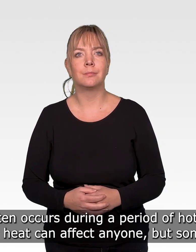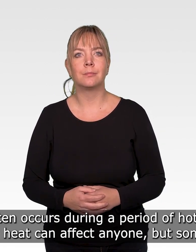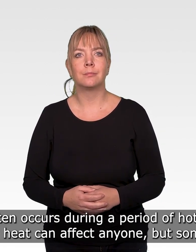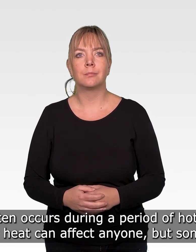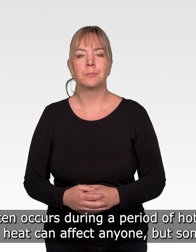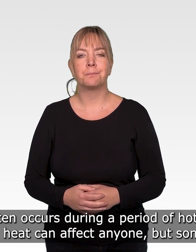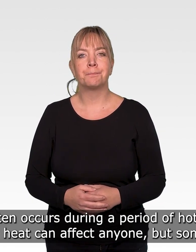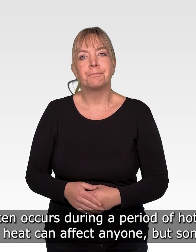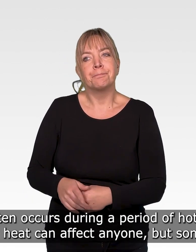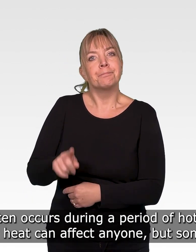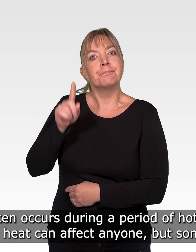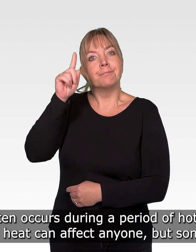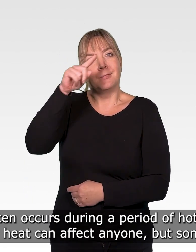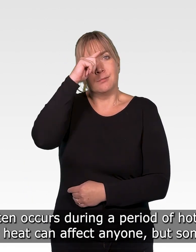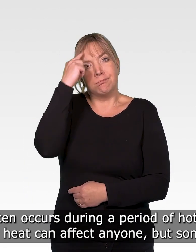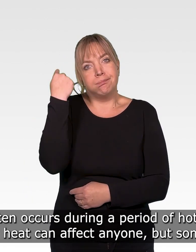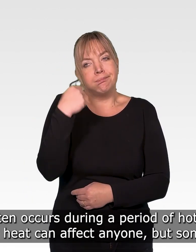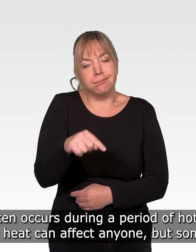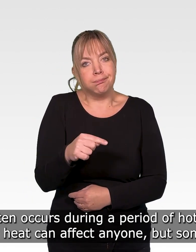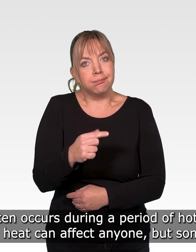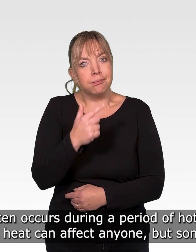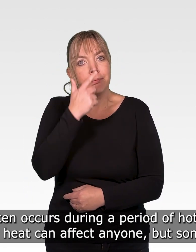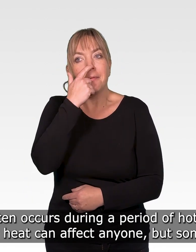The heat can affect anyone,